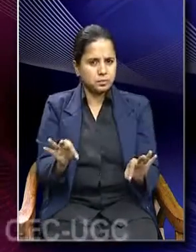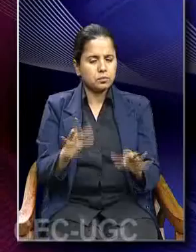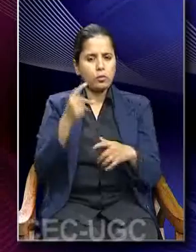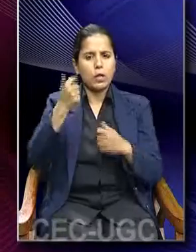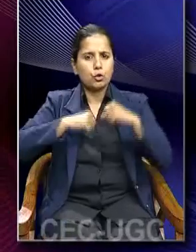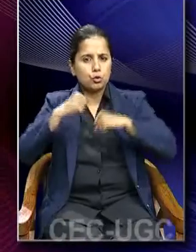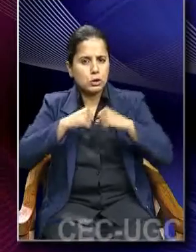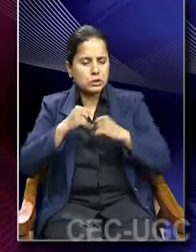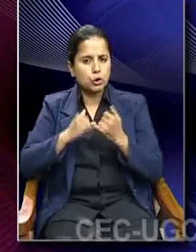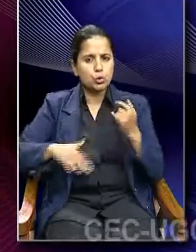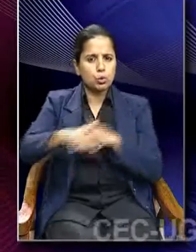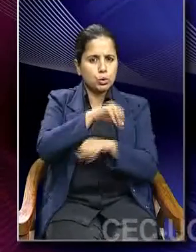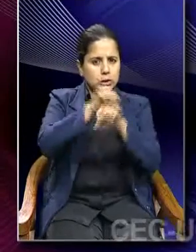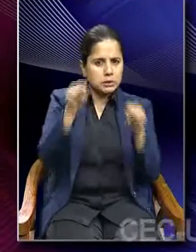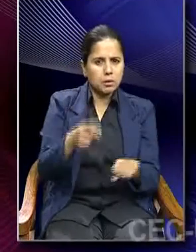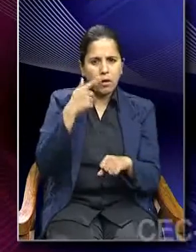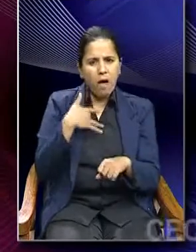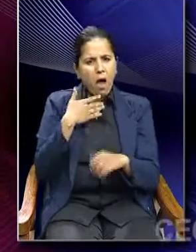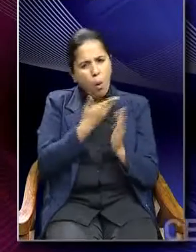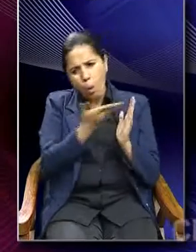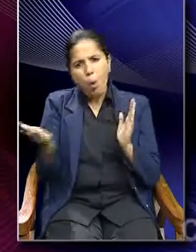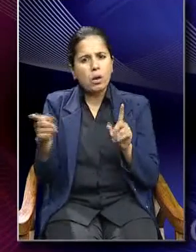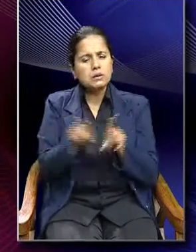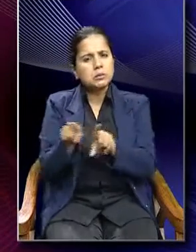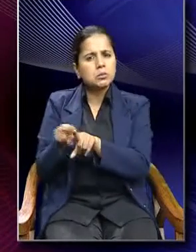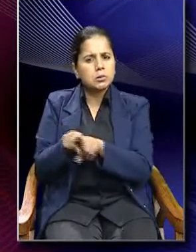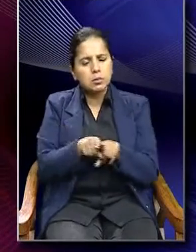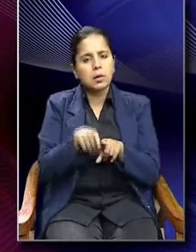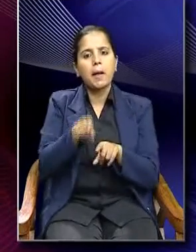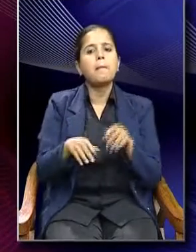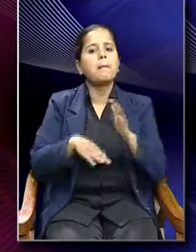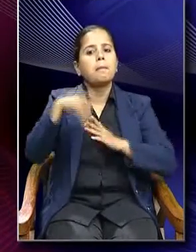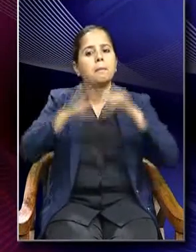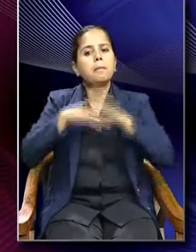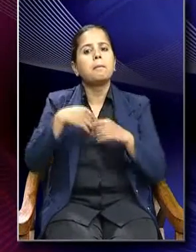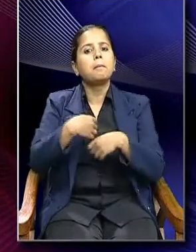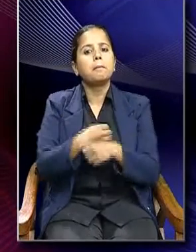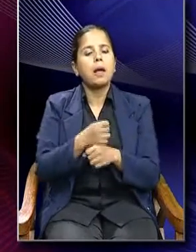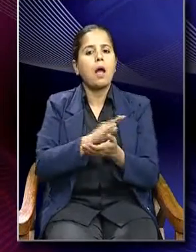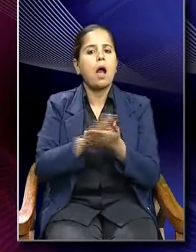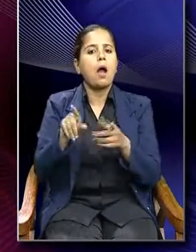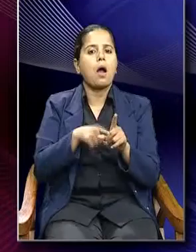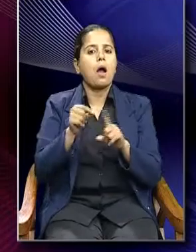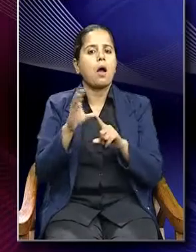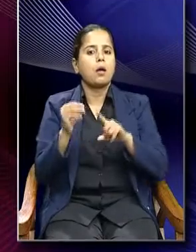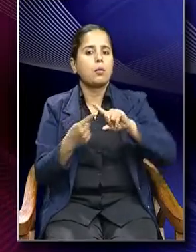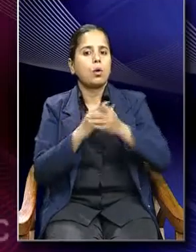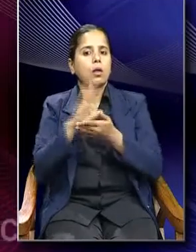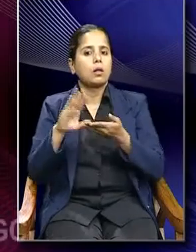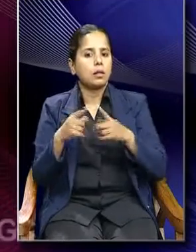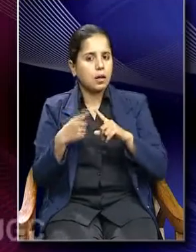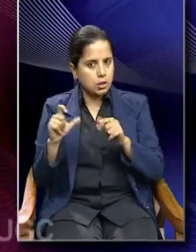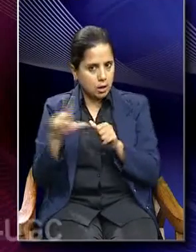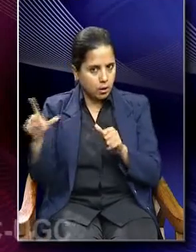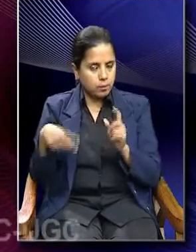social system and then kind of build a hypothetical statement which